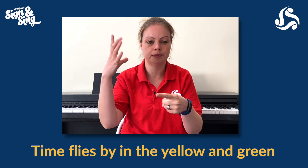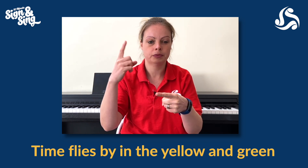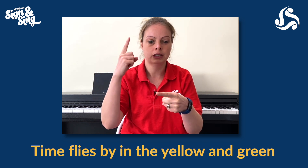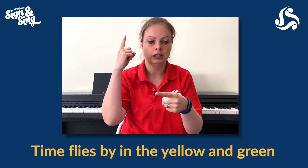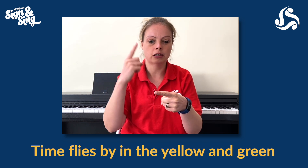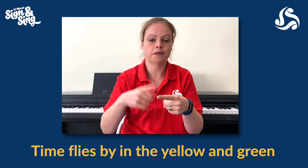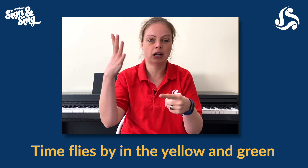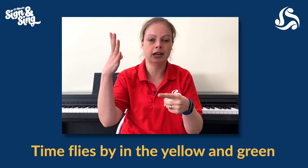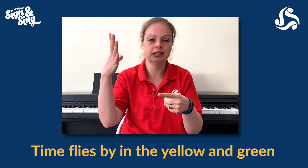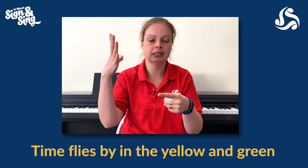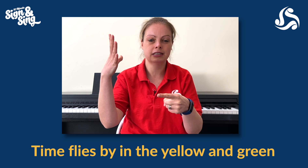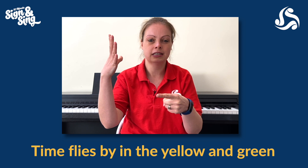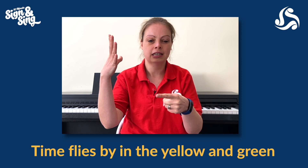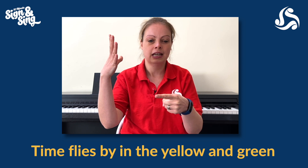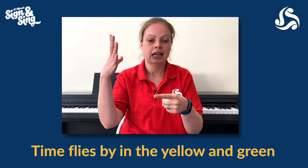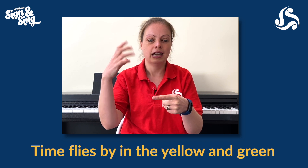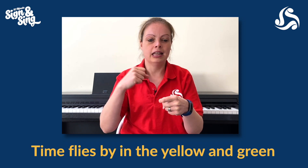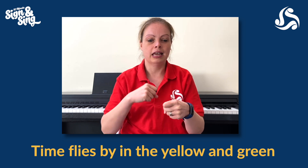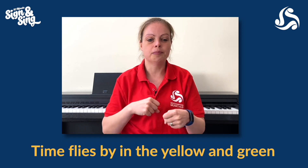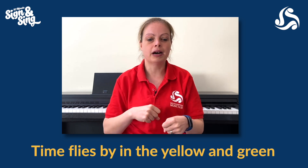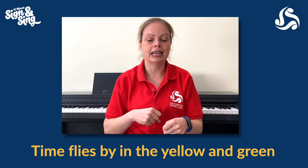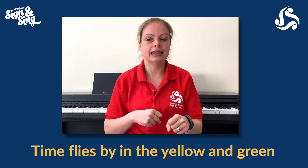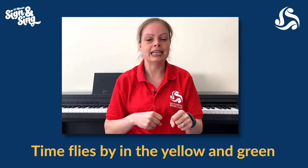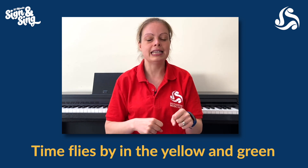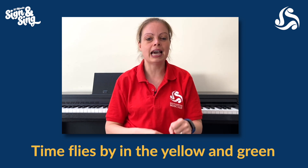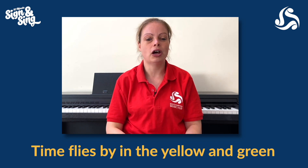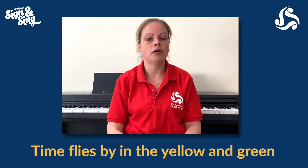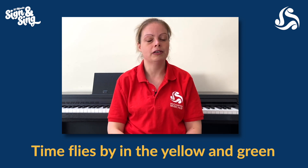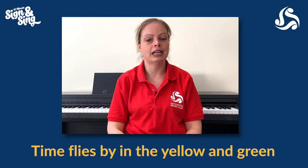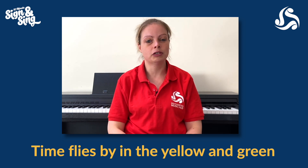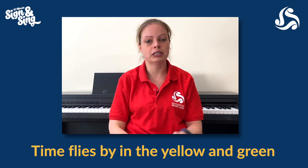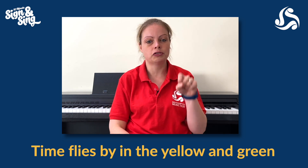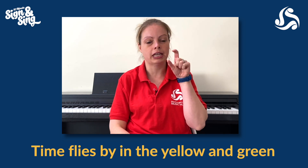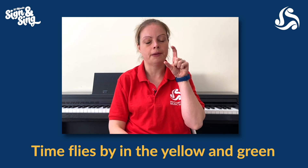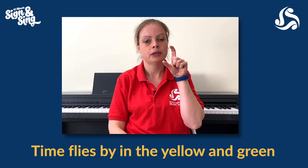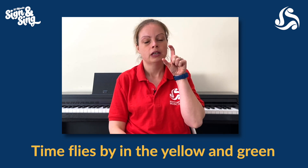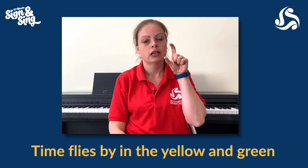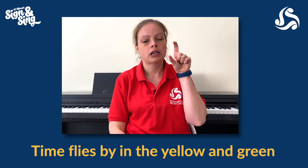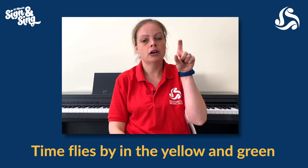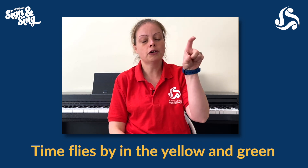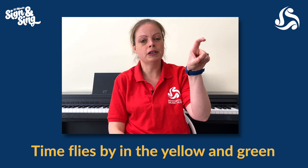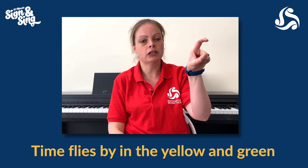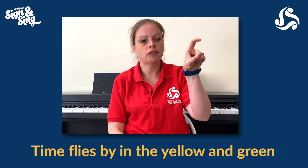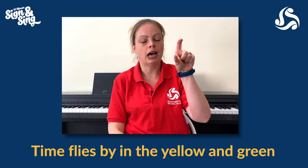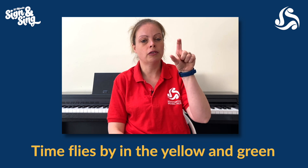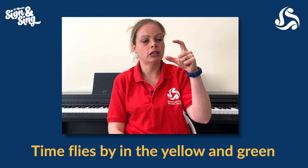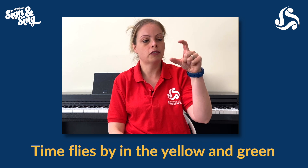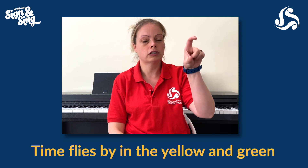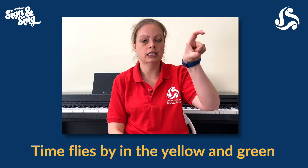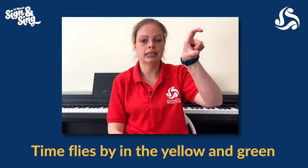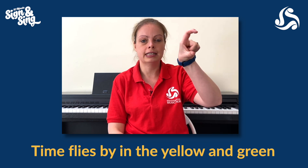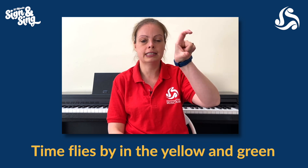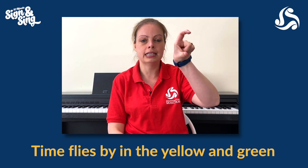tapped. So flies. And then by in the yellow. Now yellow is really tricky. Curl your fingers round like